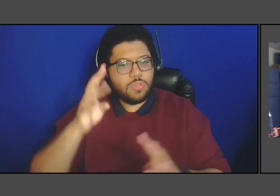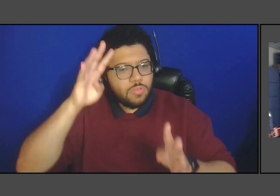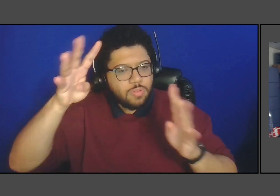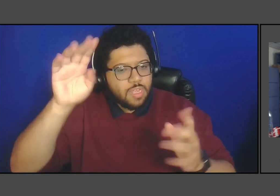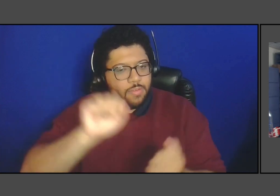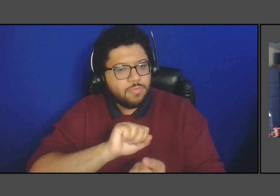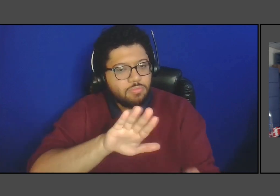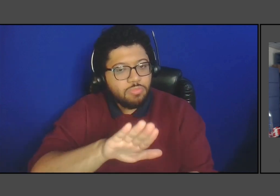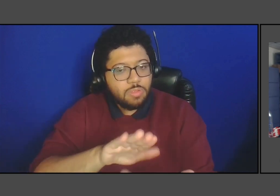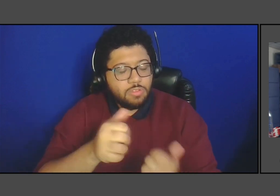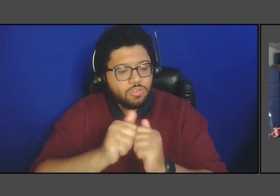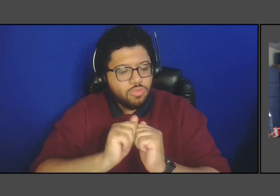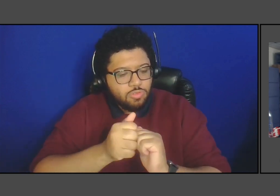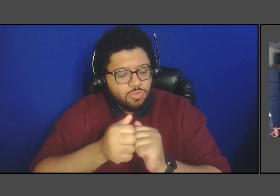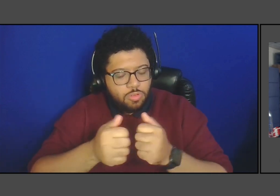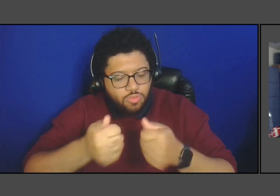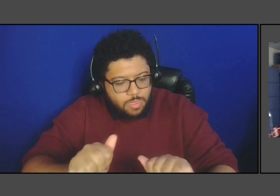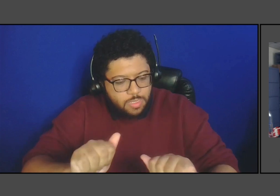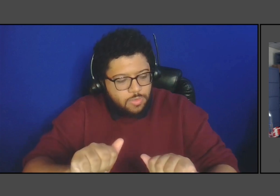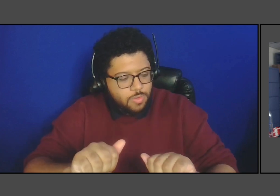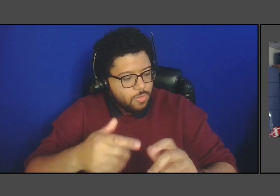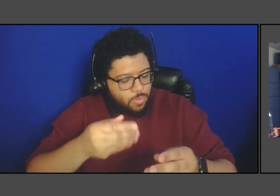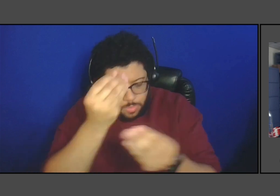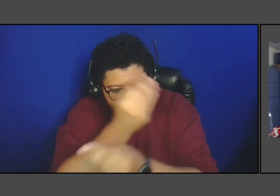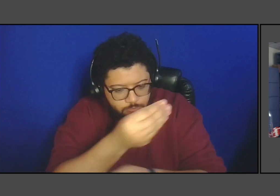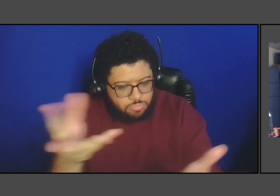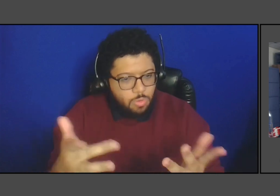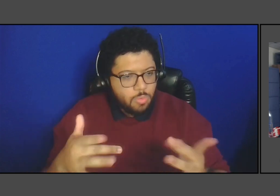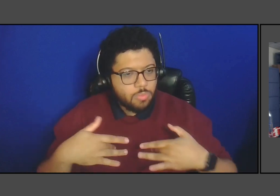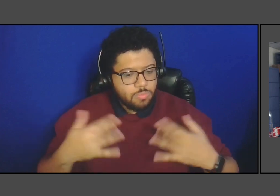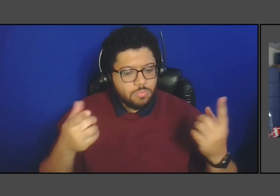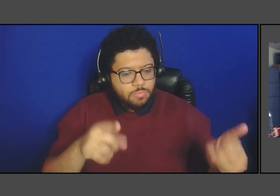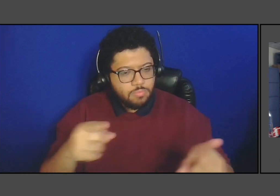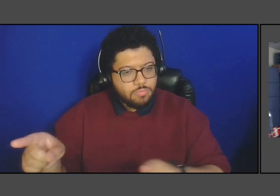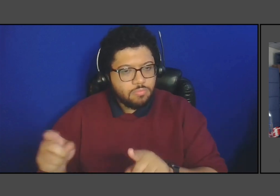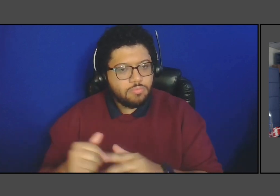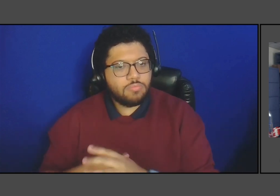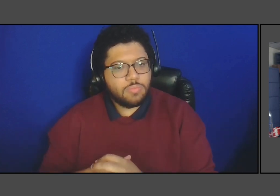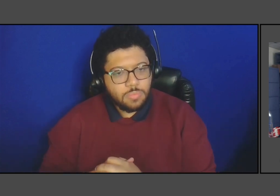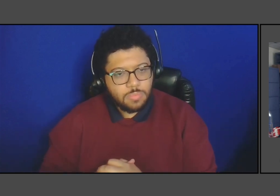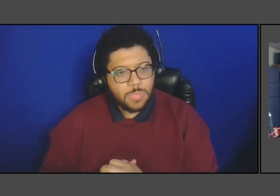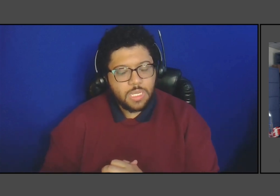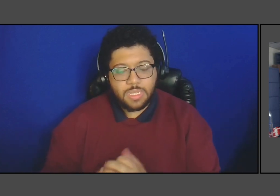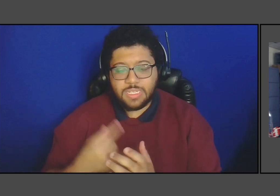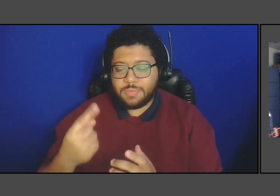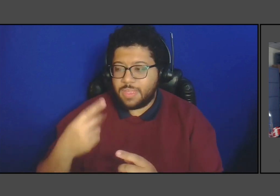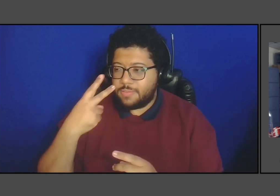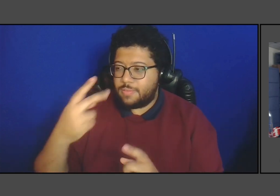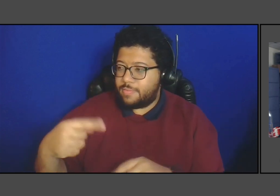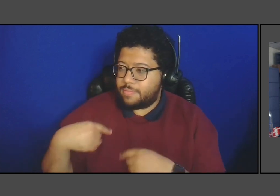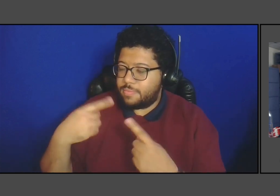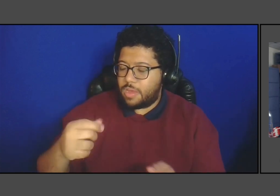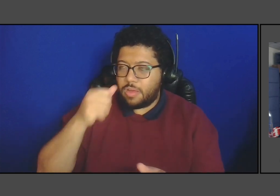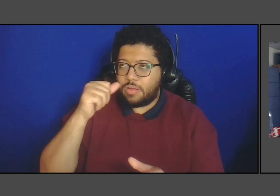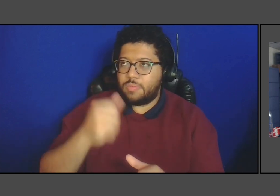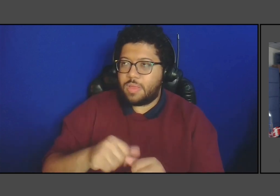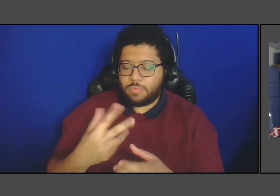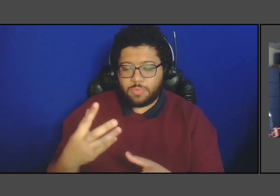happening. And it's something that I've always seen. I remember being on a bus in Mexico City. This is back in